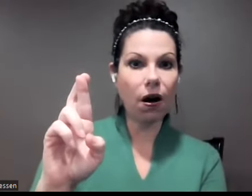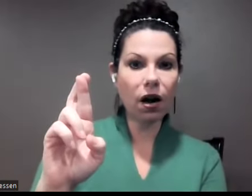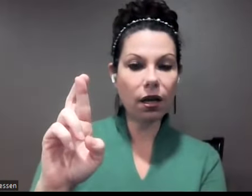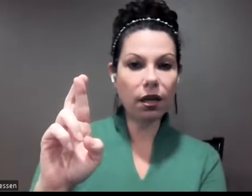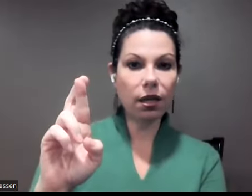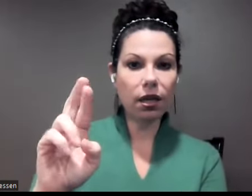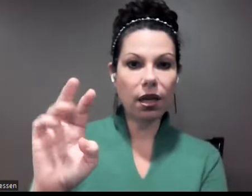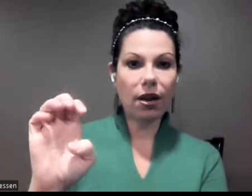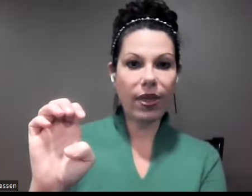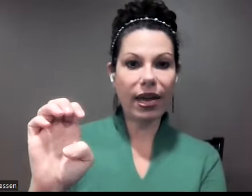C-R and then